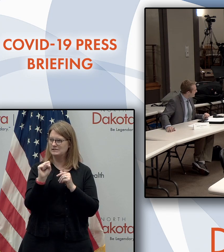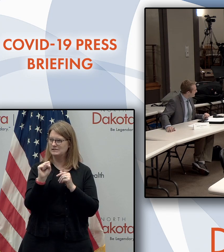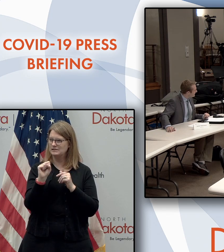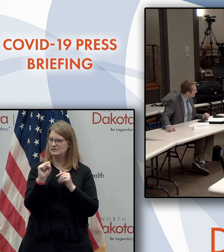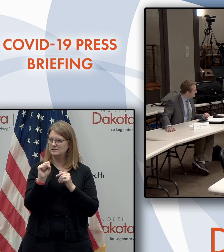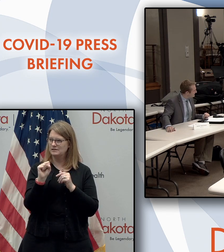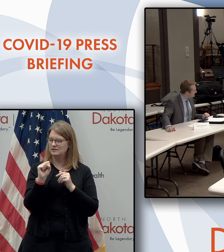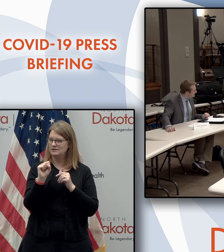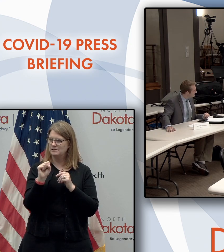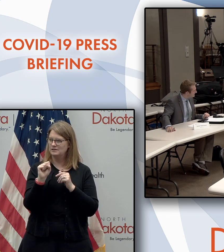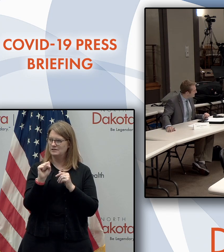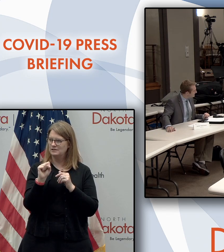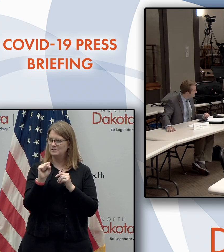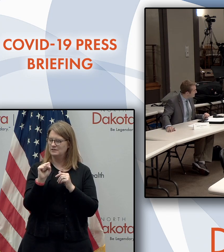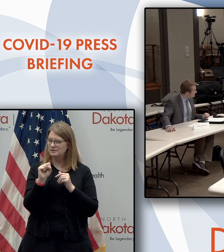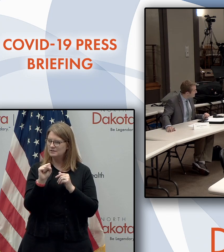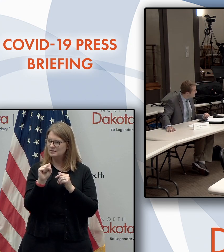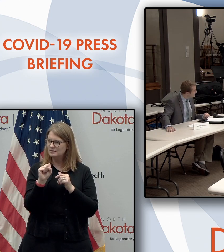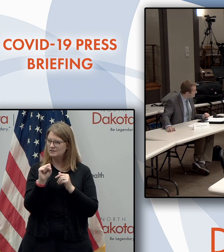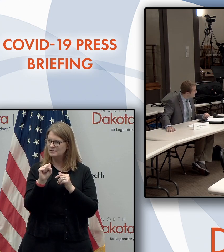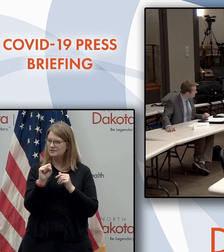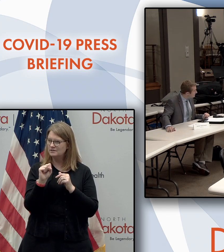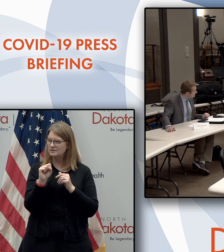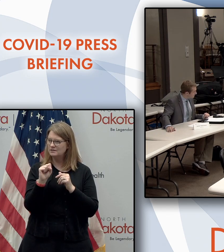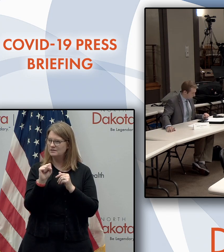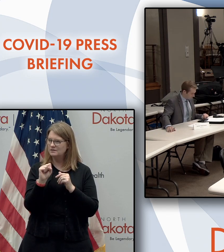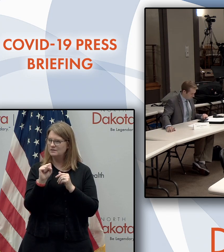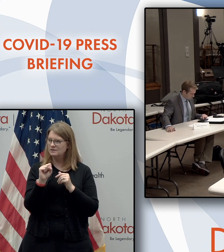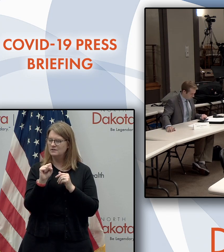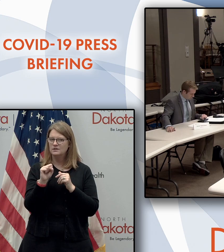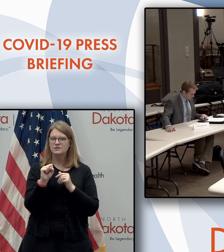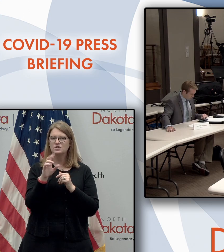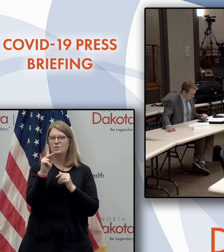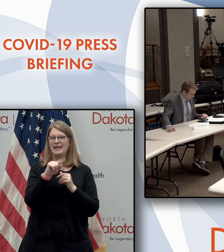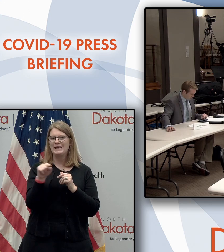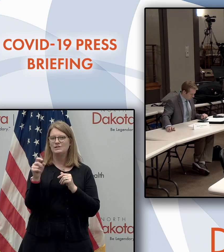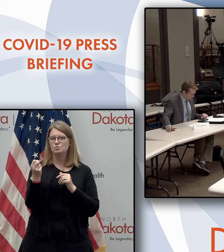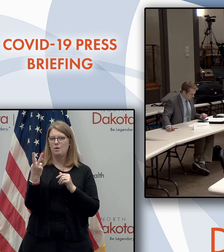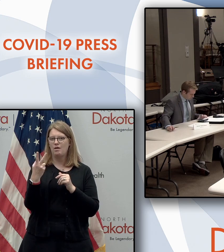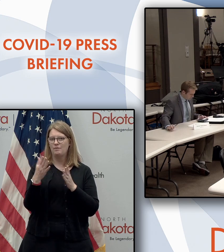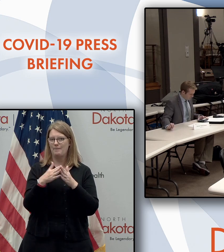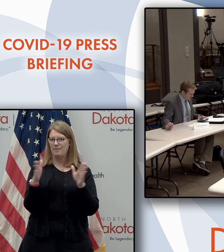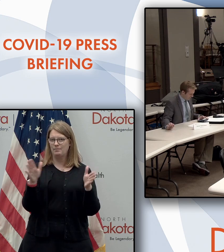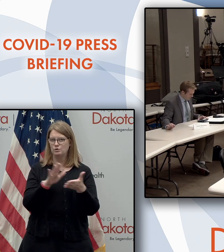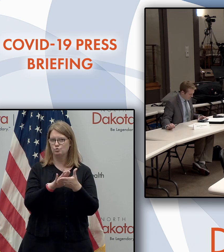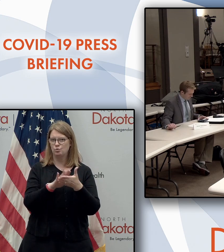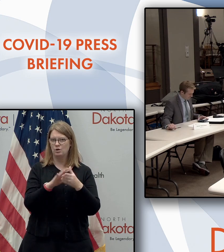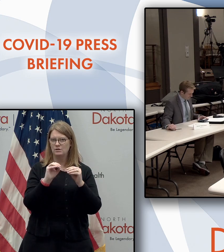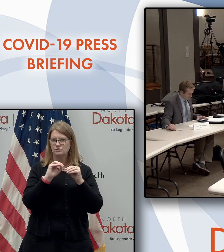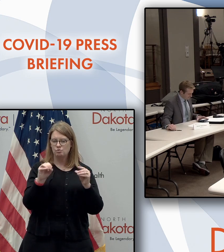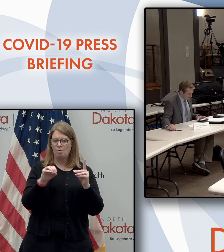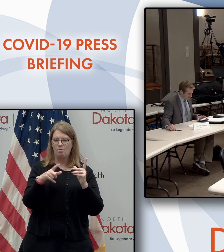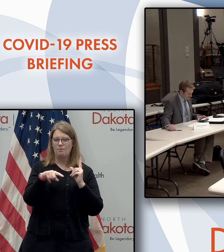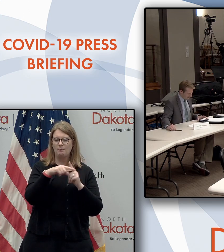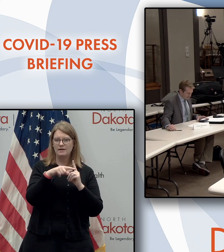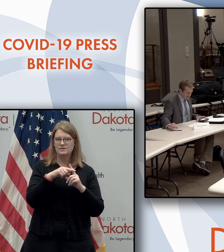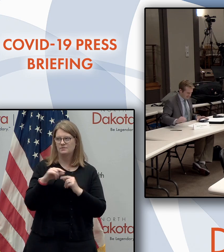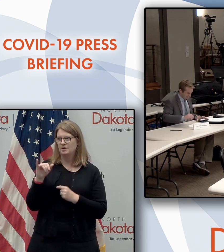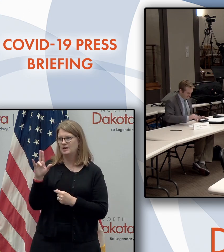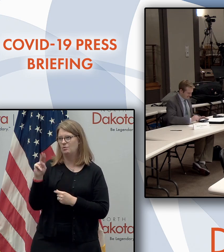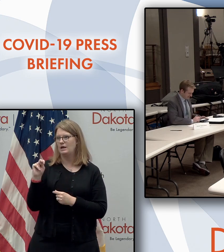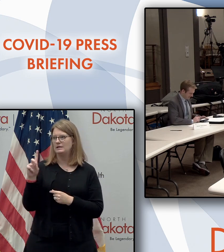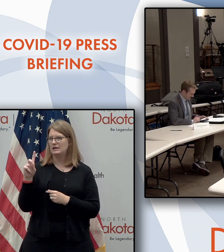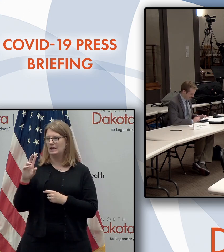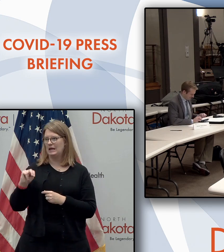which an individual contracted COVID from a K-12 public school? UND and NDSU update websites daily